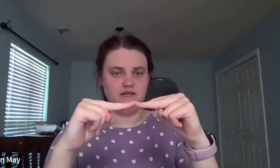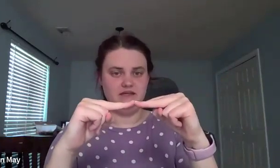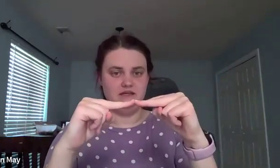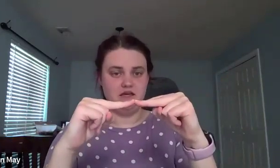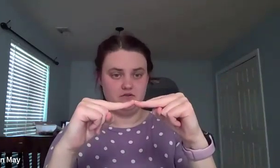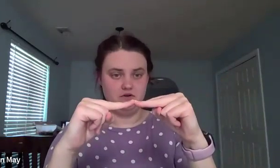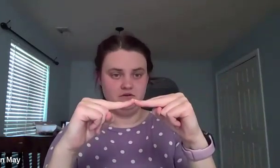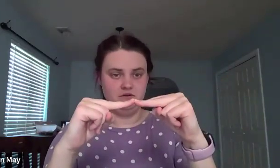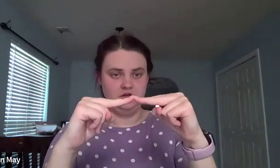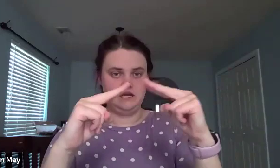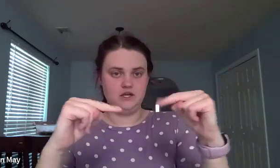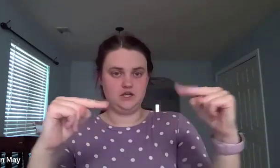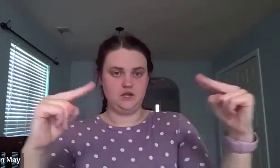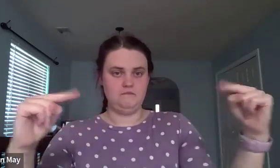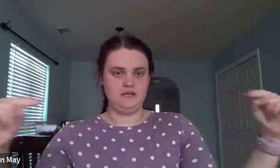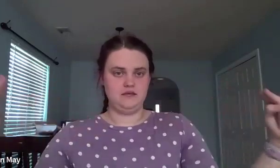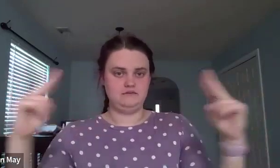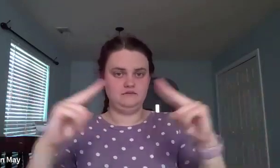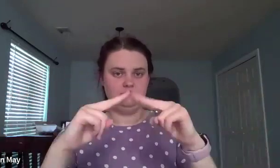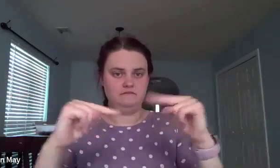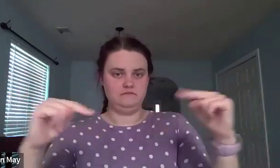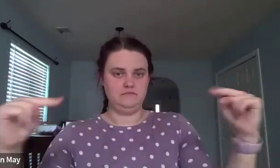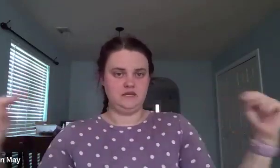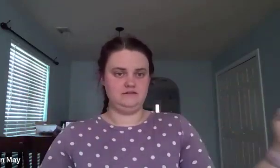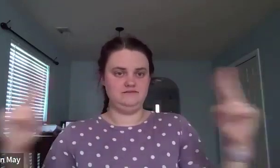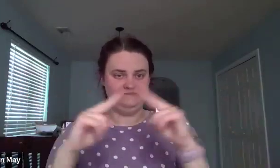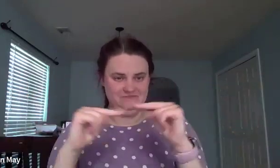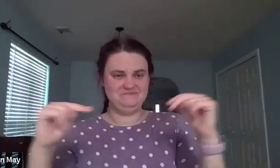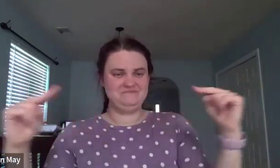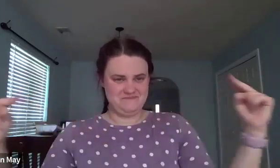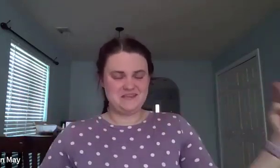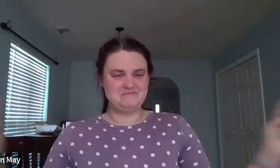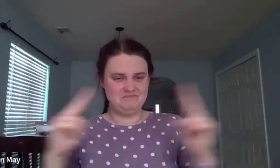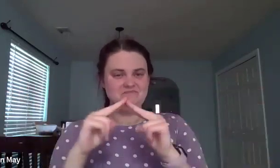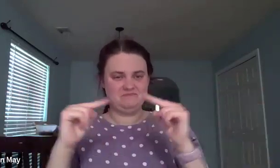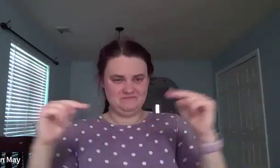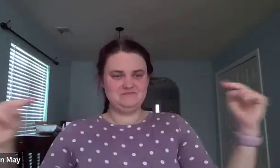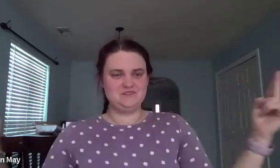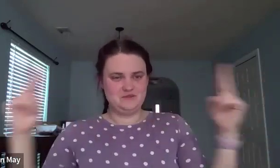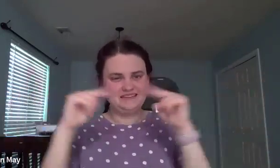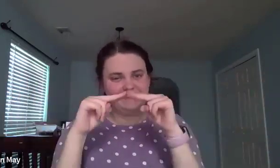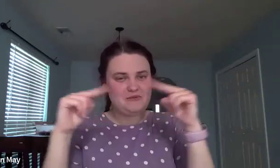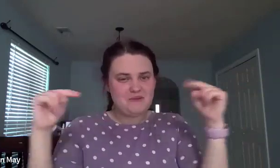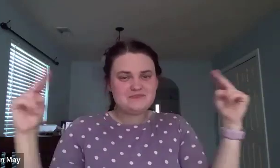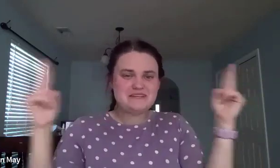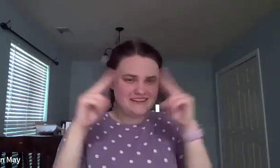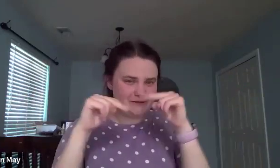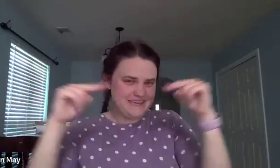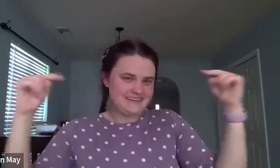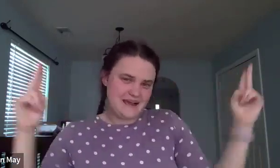be together, and you're going to go bacon. Bacon. Bacon. So it's like the little bumps when you cook the bacon, how